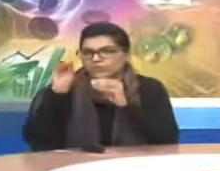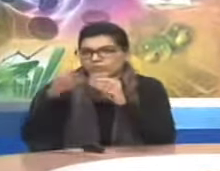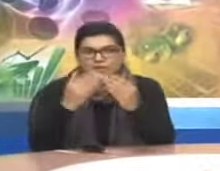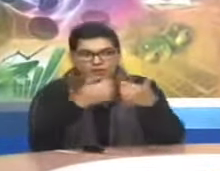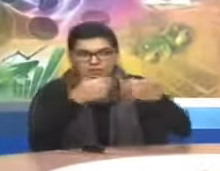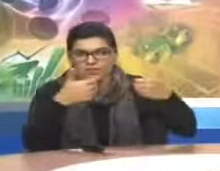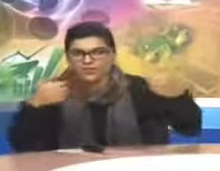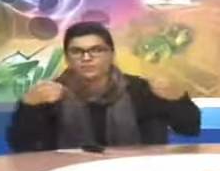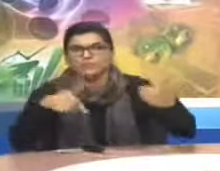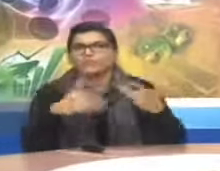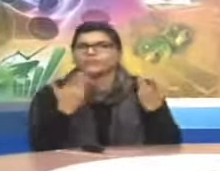for keeping the